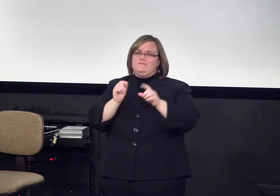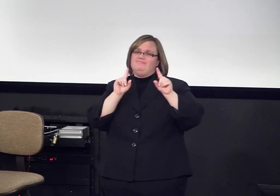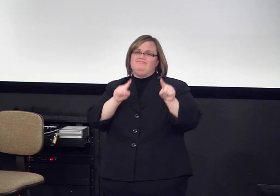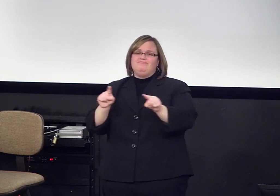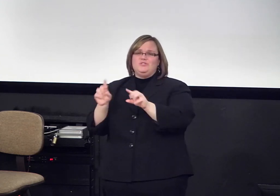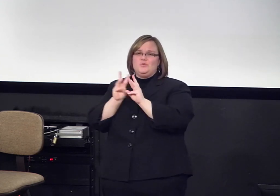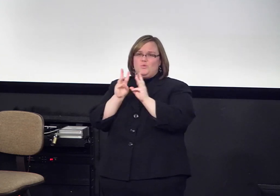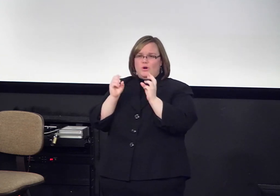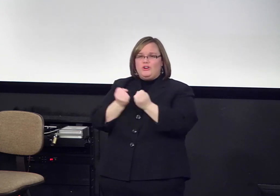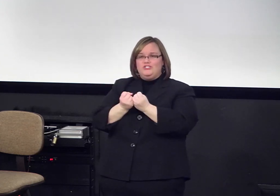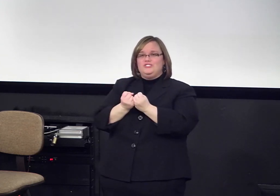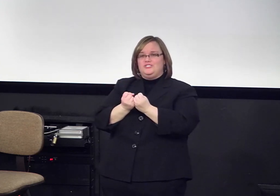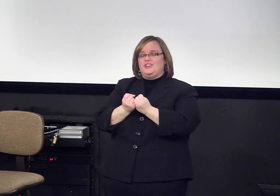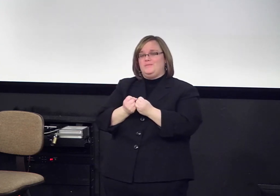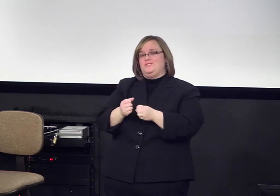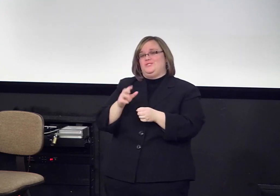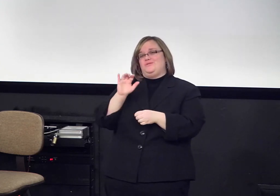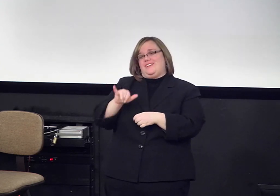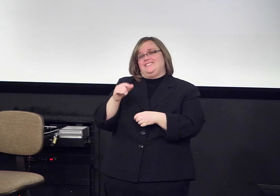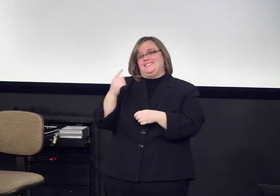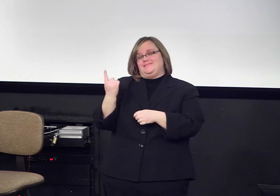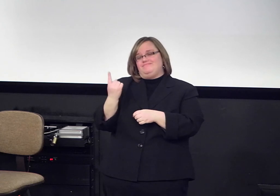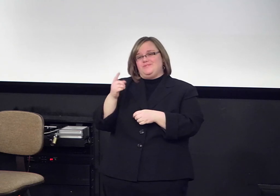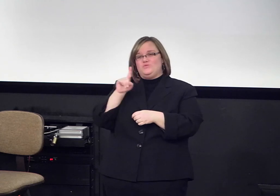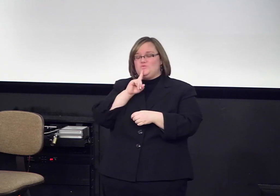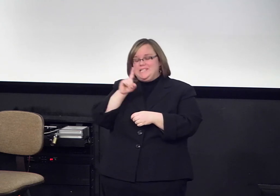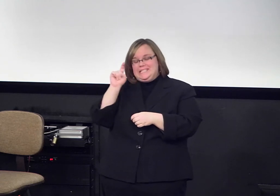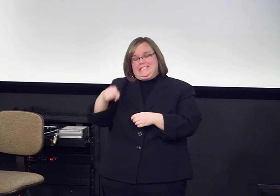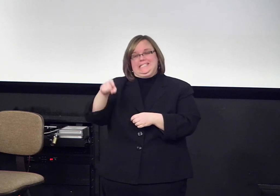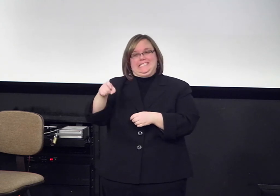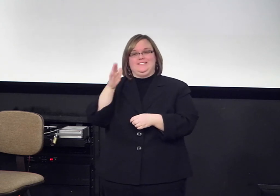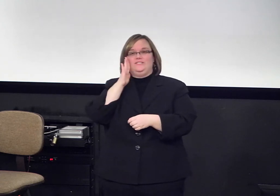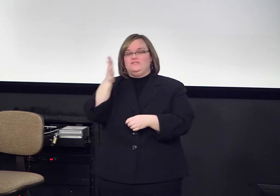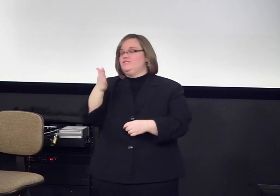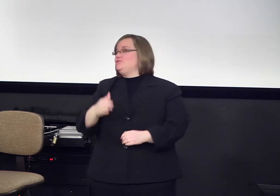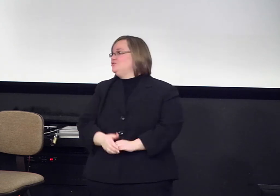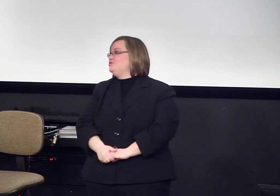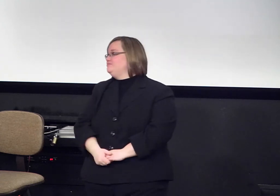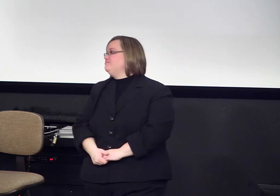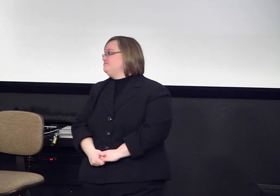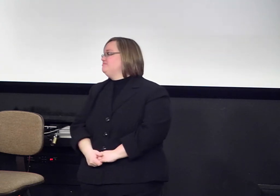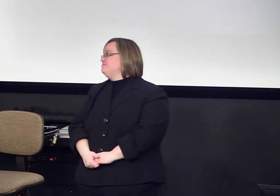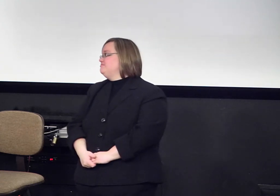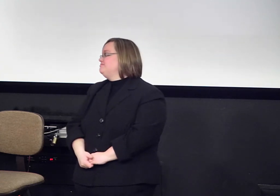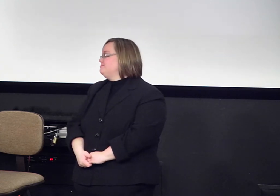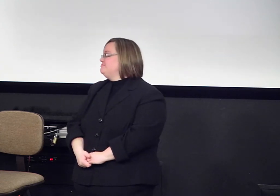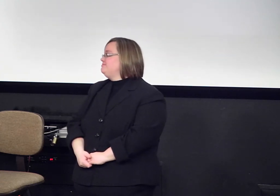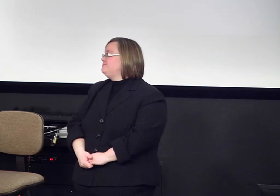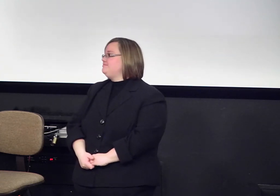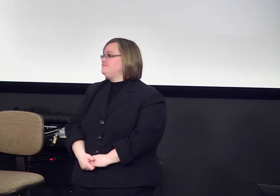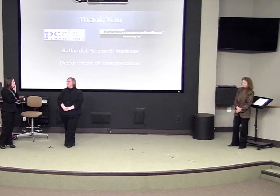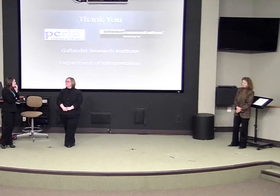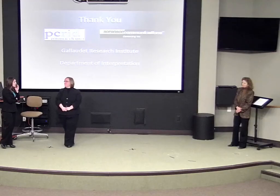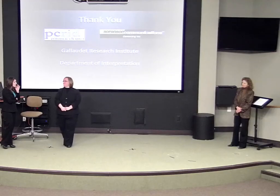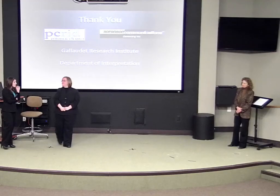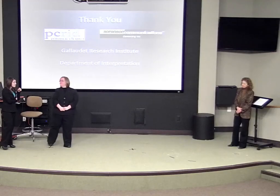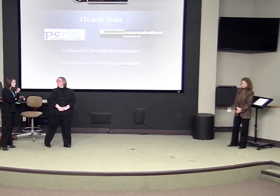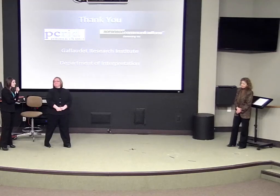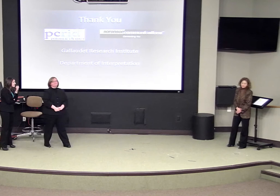on VRS interpreting. I think most interpreters attend workshops, and that's where they're learning their practices. And I think that